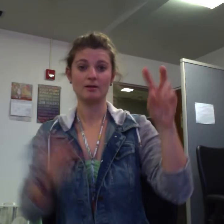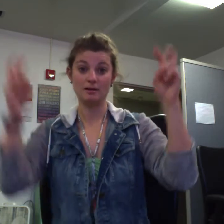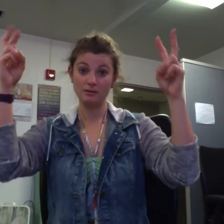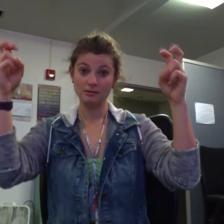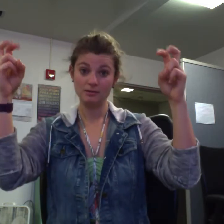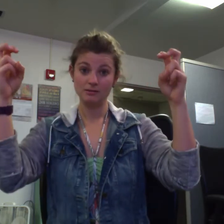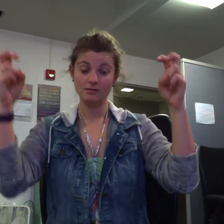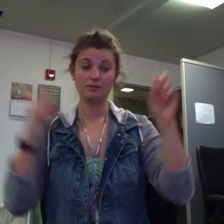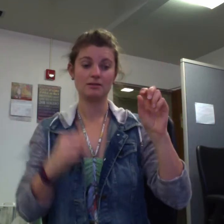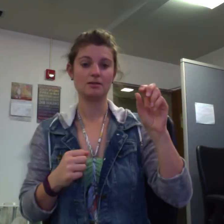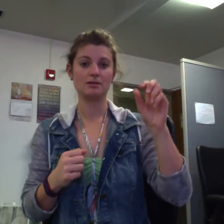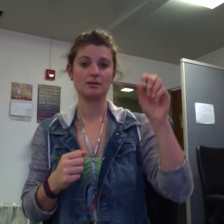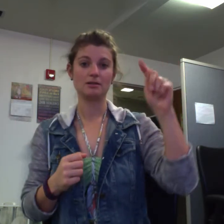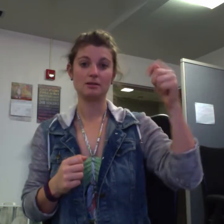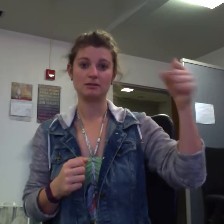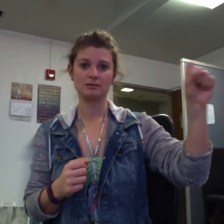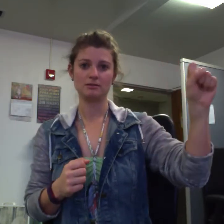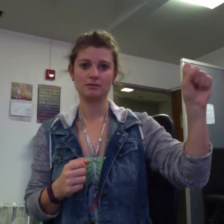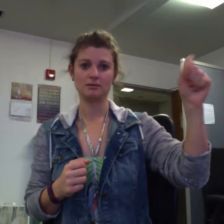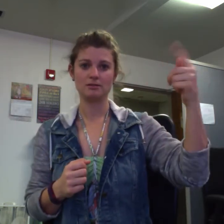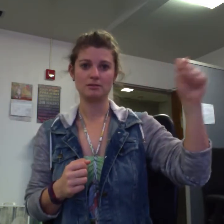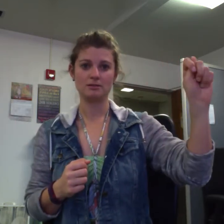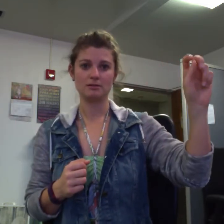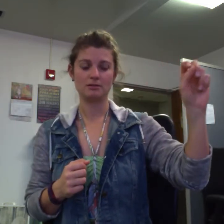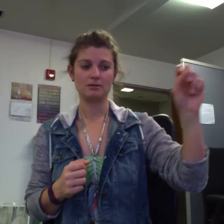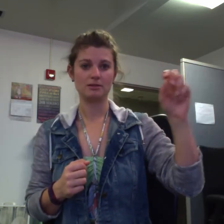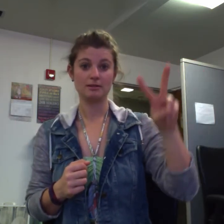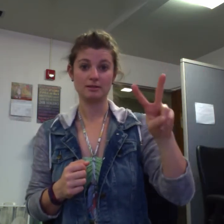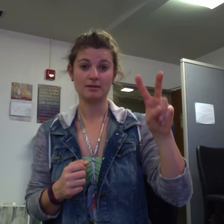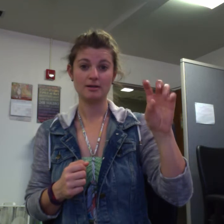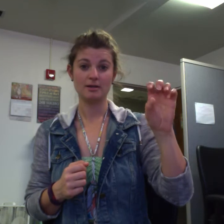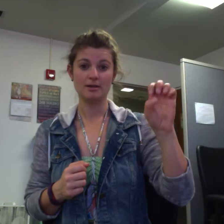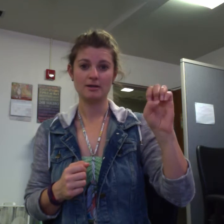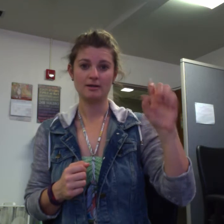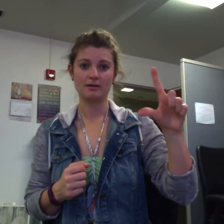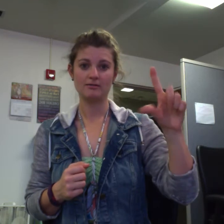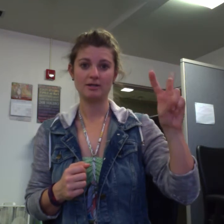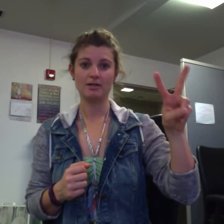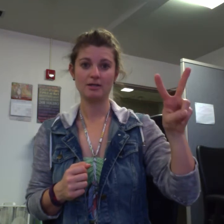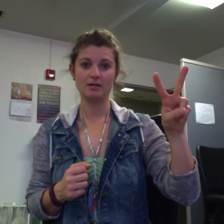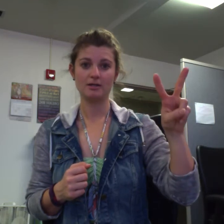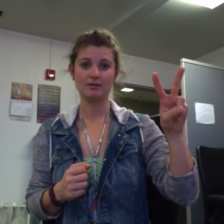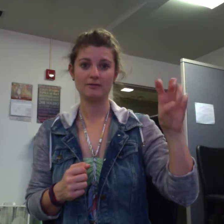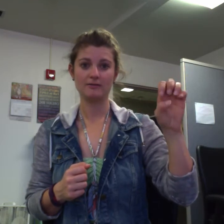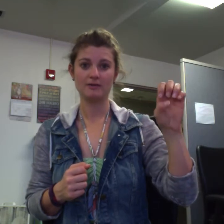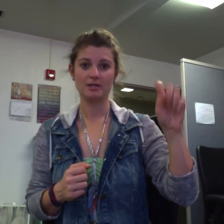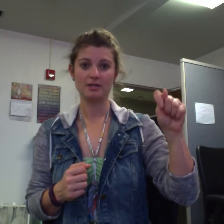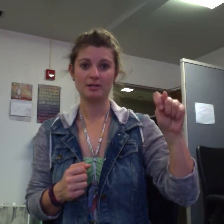you for a long, long time, you become real. Let's highlight our prepositions.